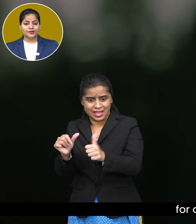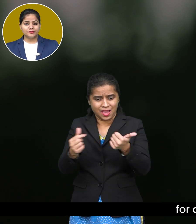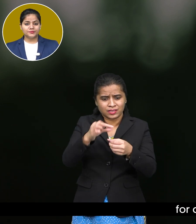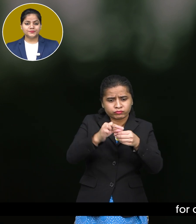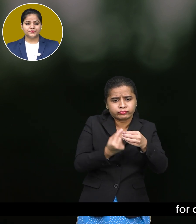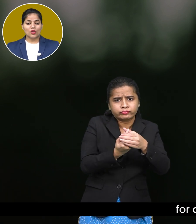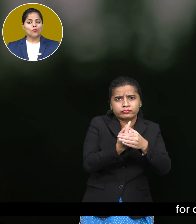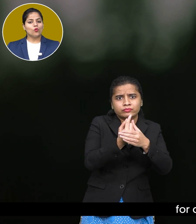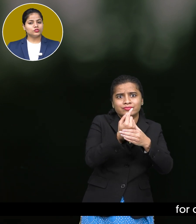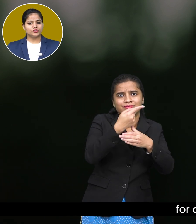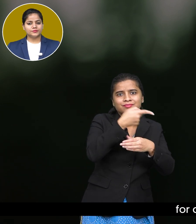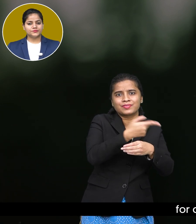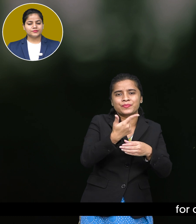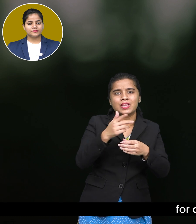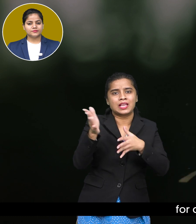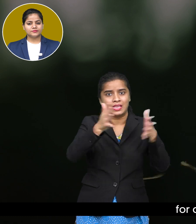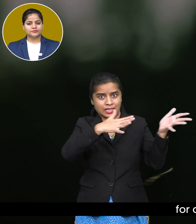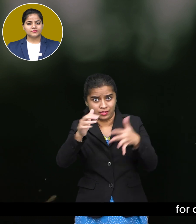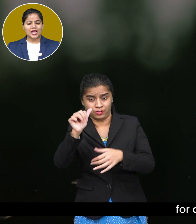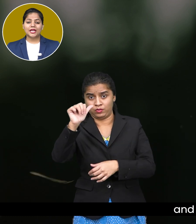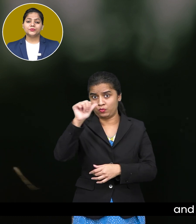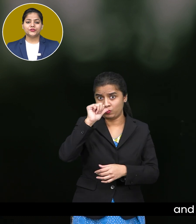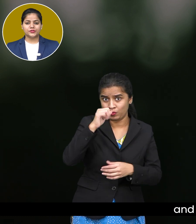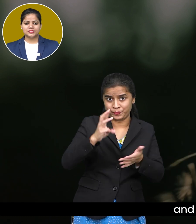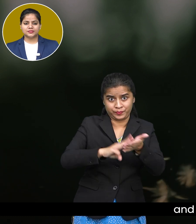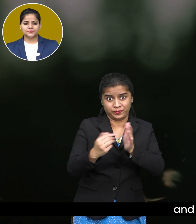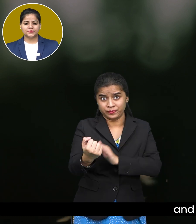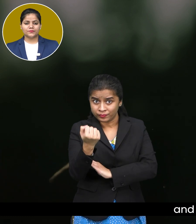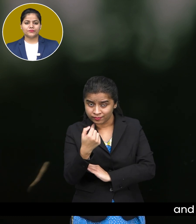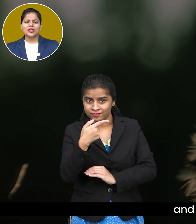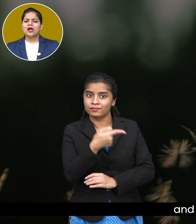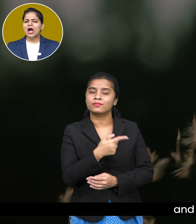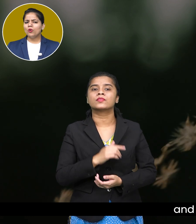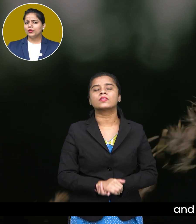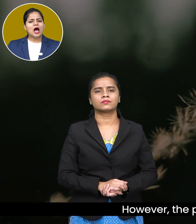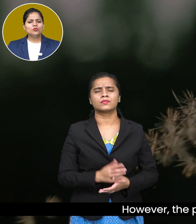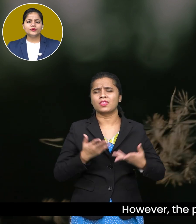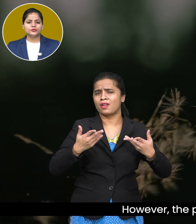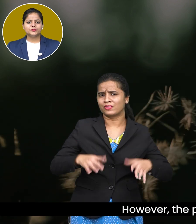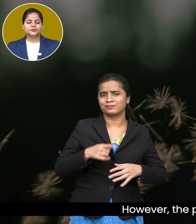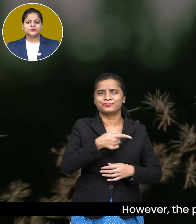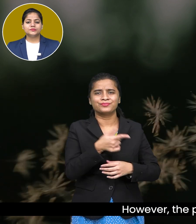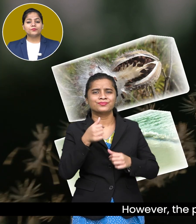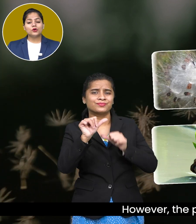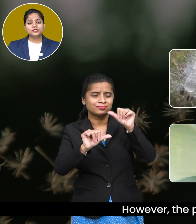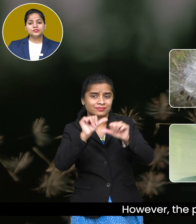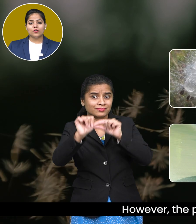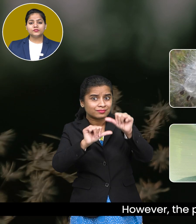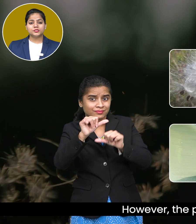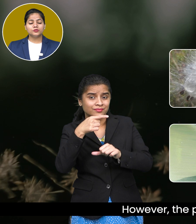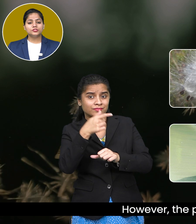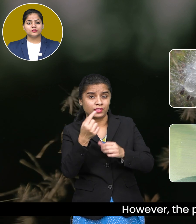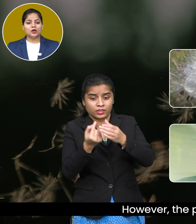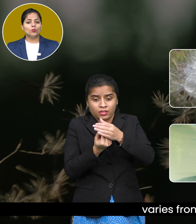For air, water, and minerals. However, the process